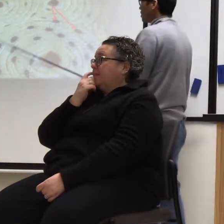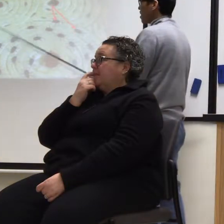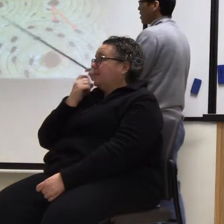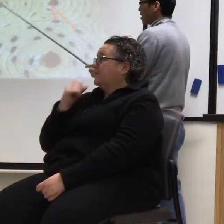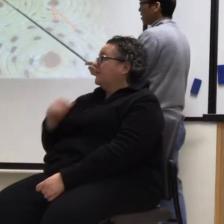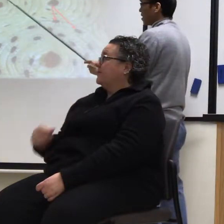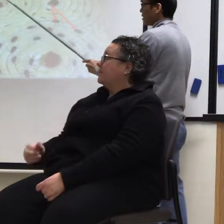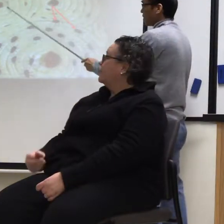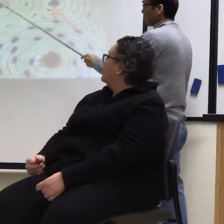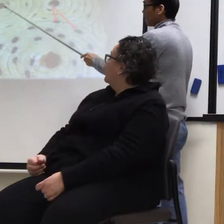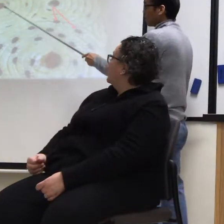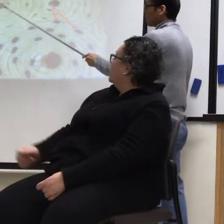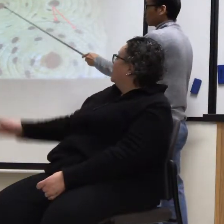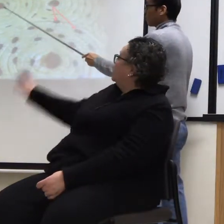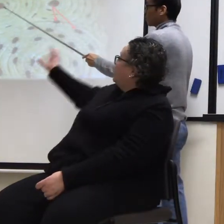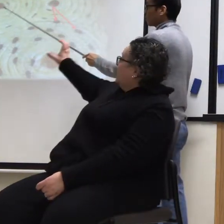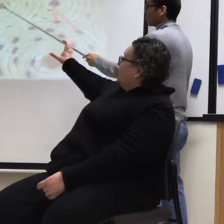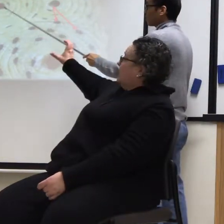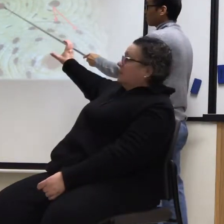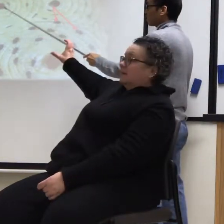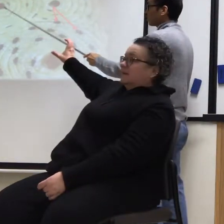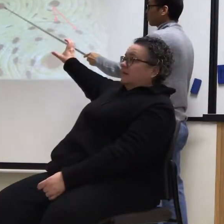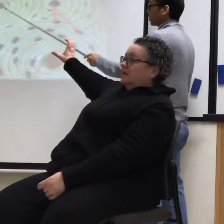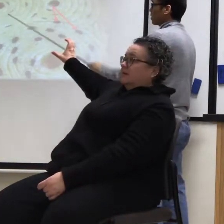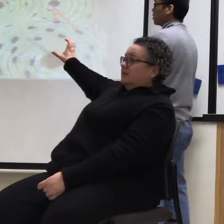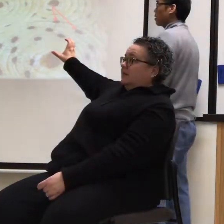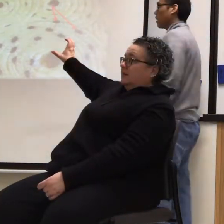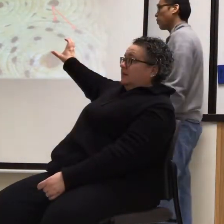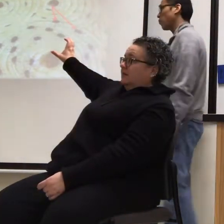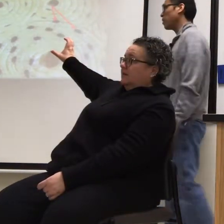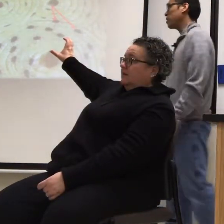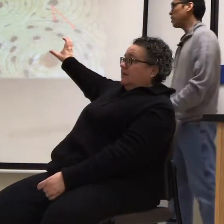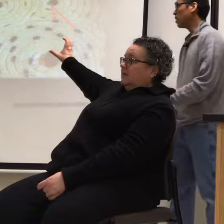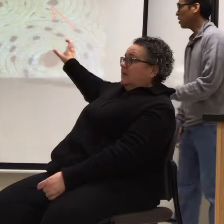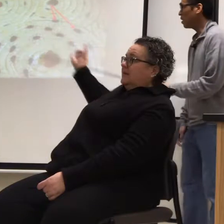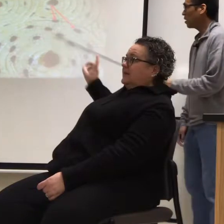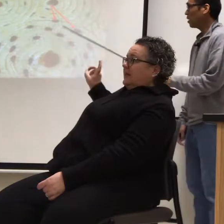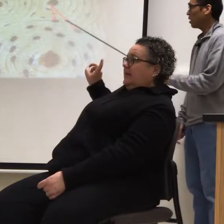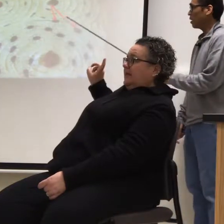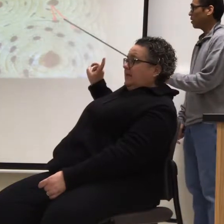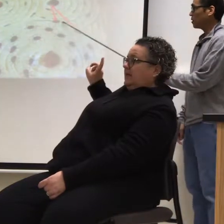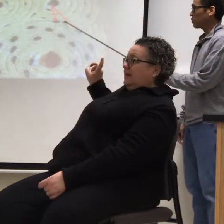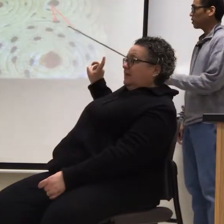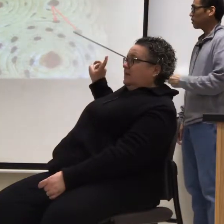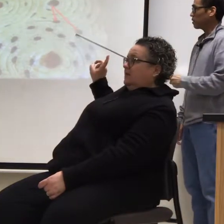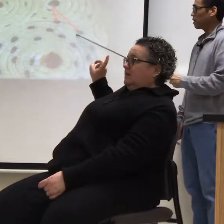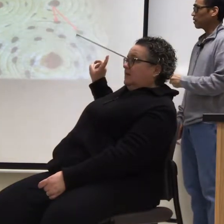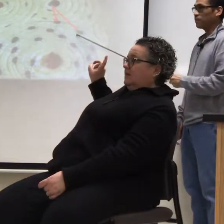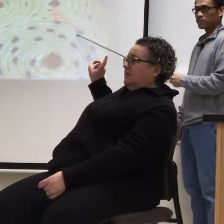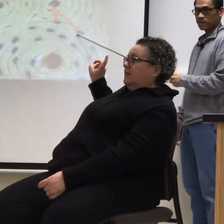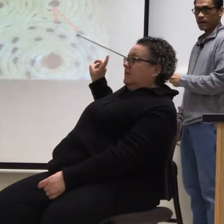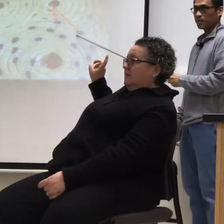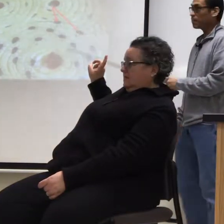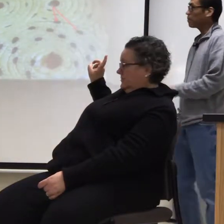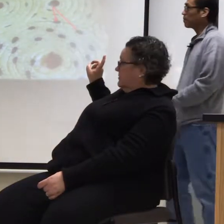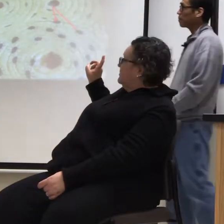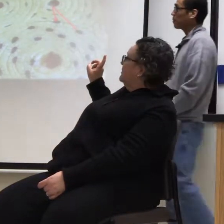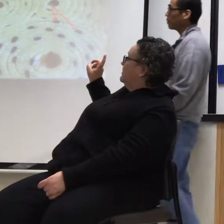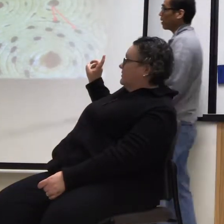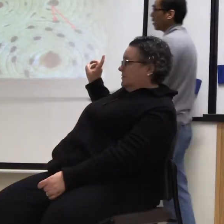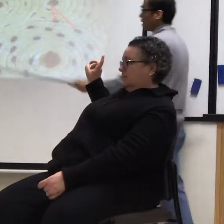Three C, this one, and 3D, this one. I'll give you some time.